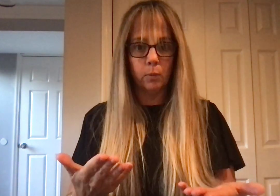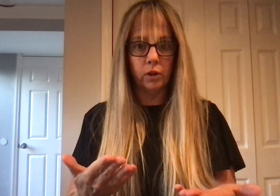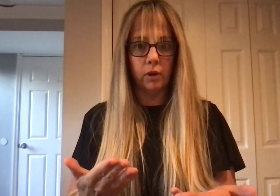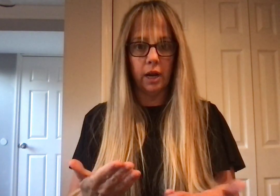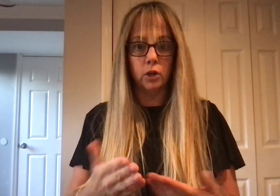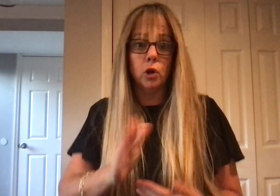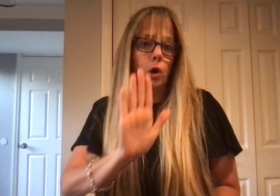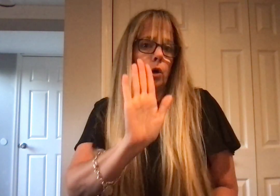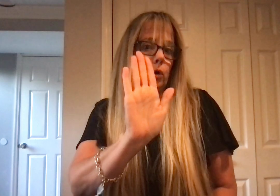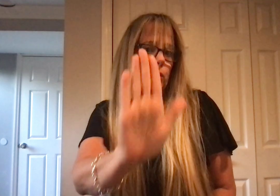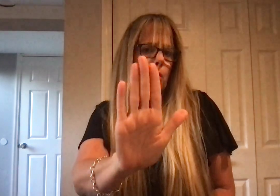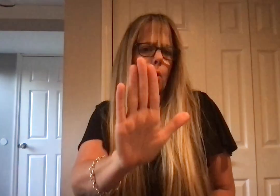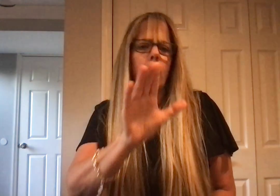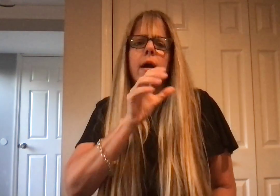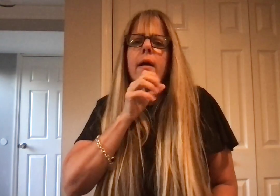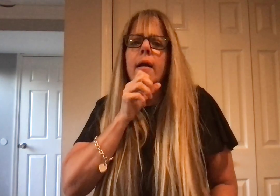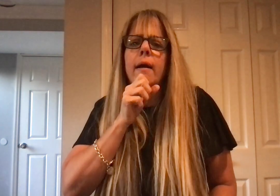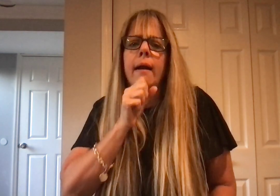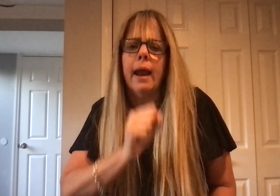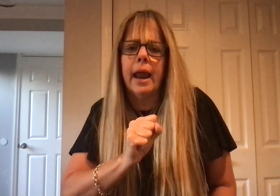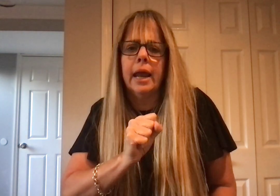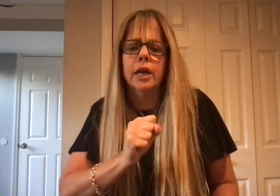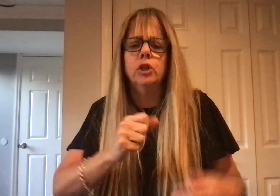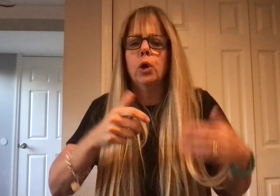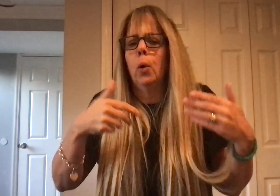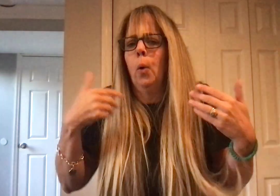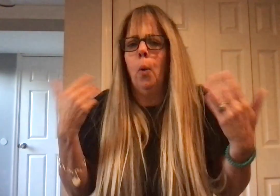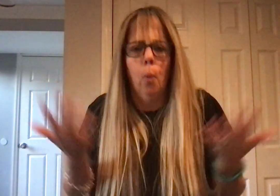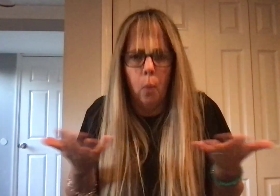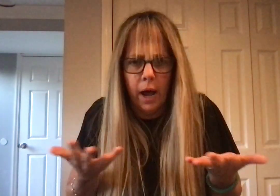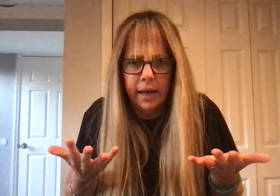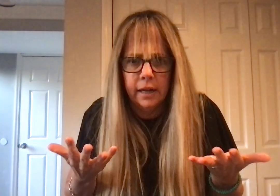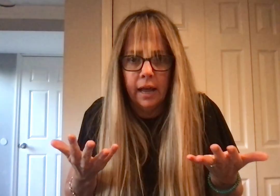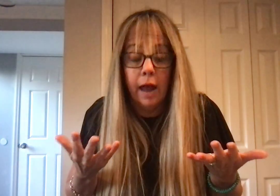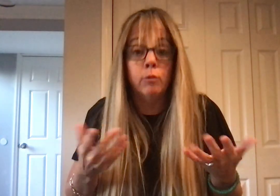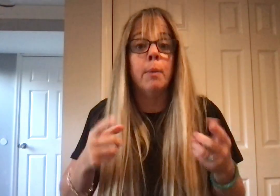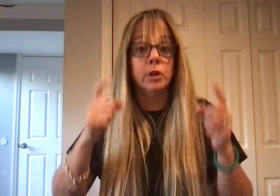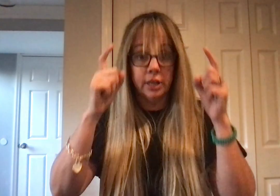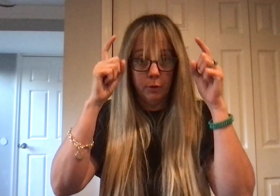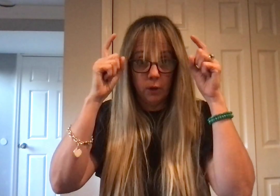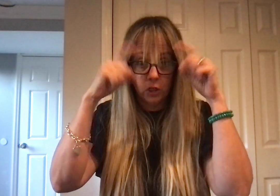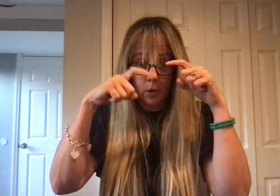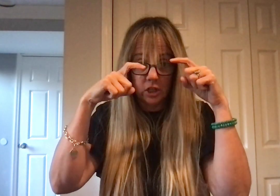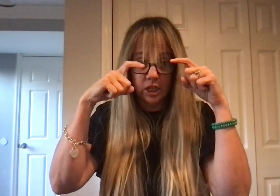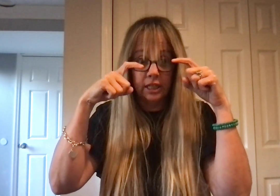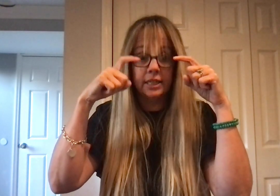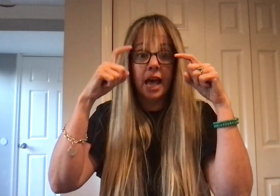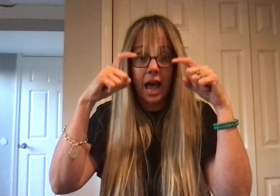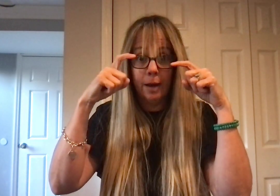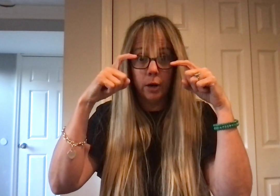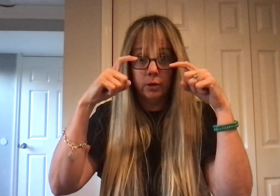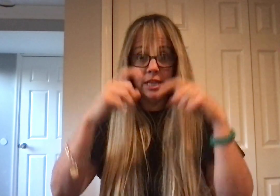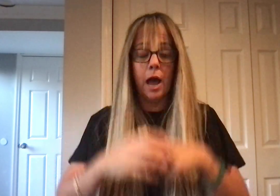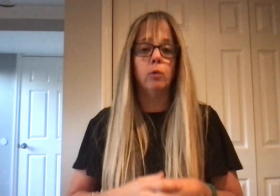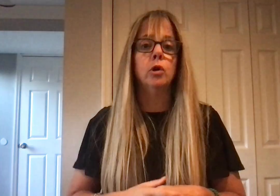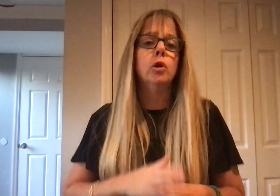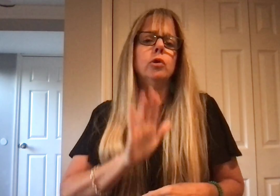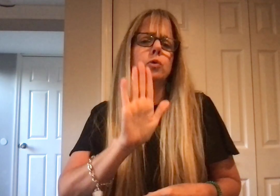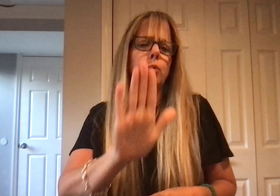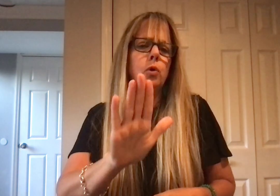their age. Your age what? And remember, WH questions, eyebrows down. So